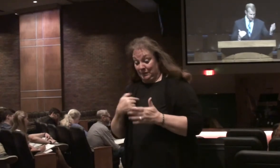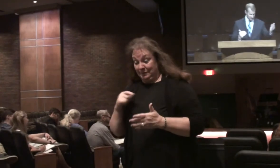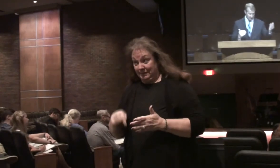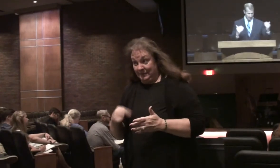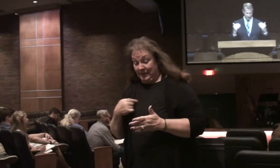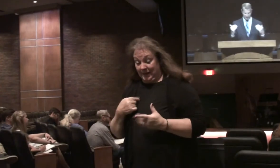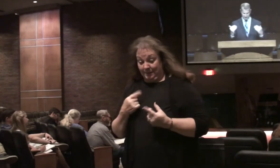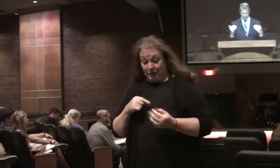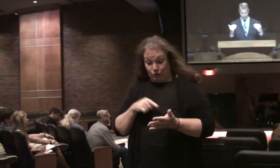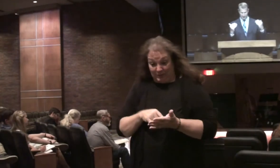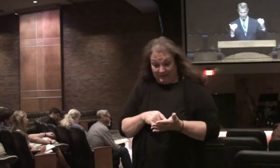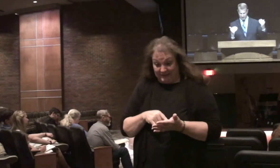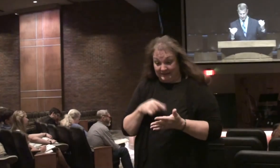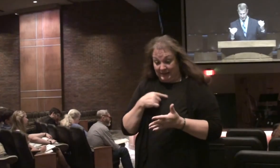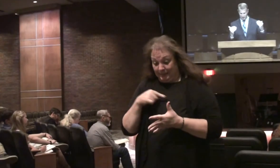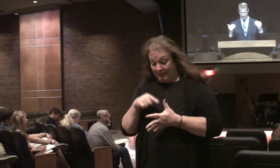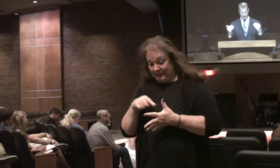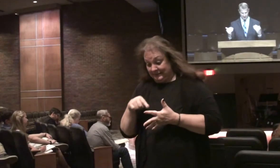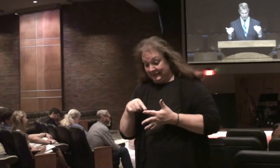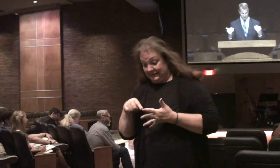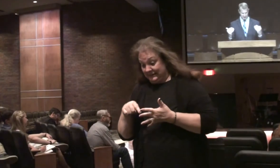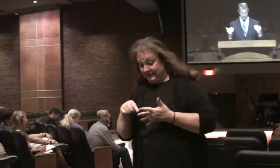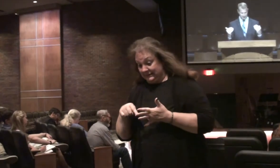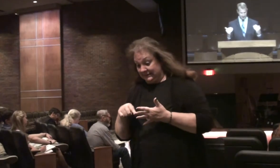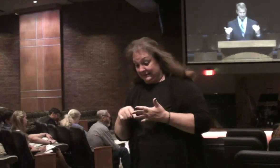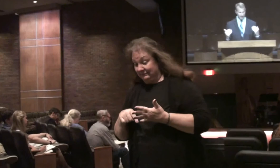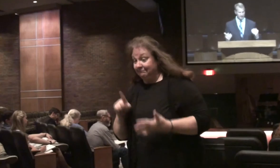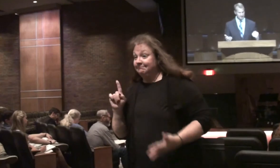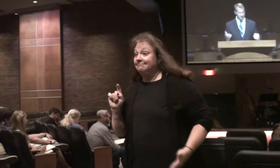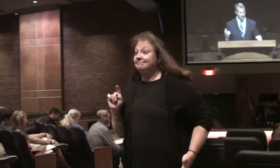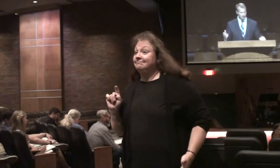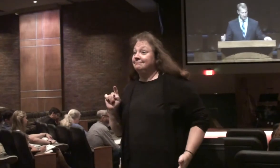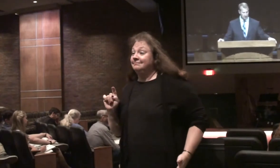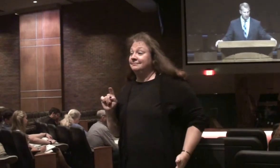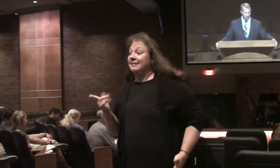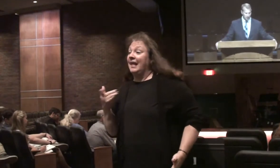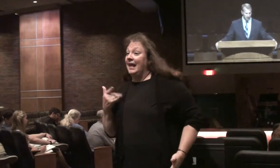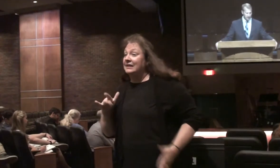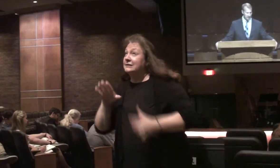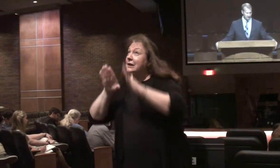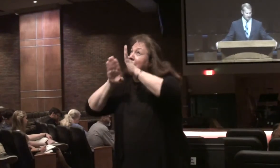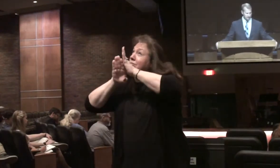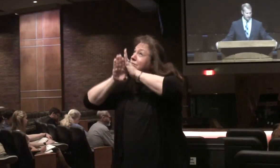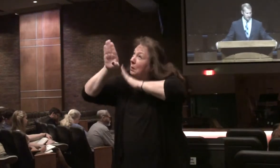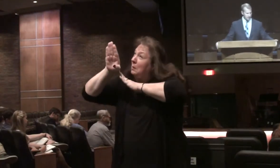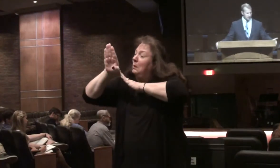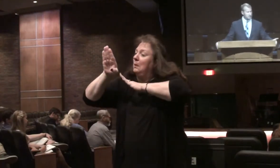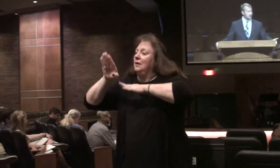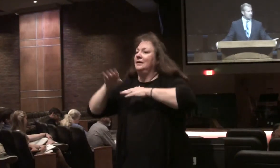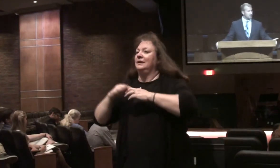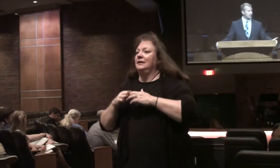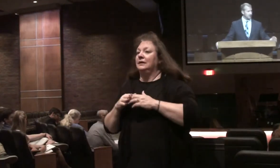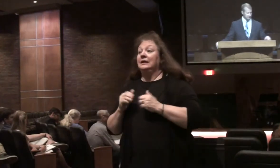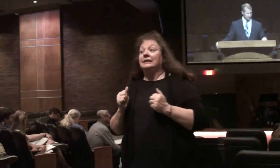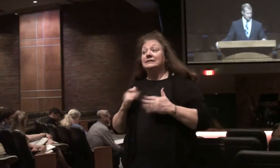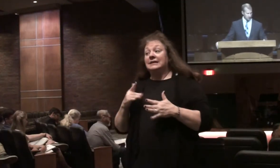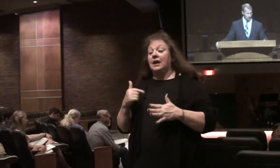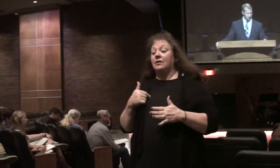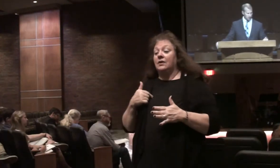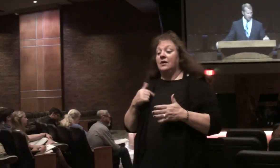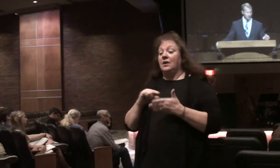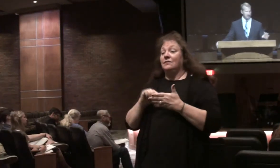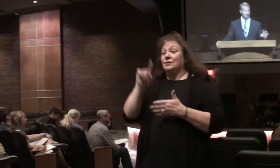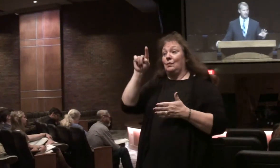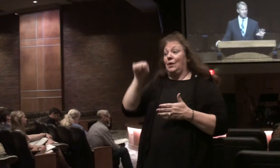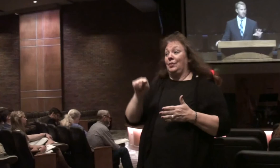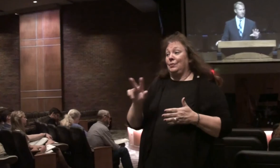I this? Am I this? Am I this? Am I this? And excel still more in it. A scary thing is verse 1